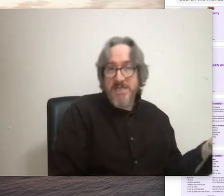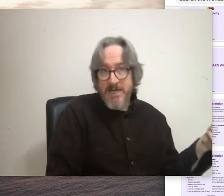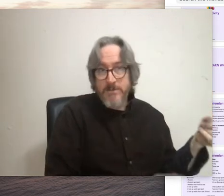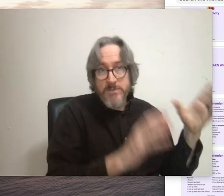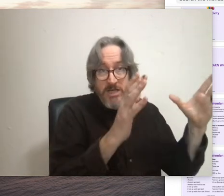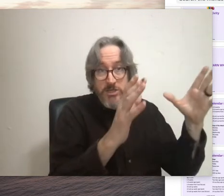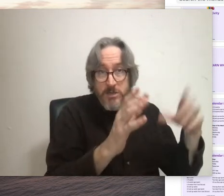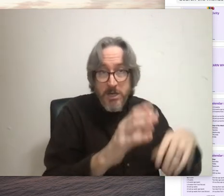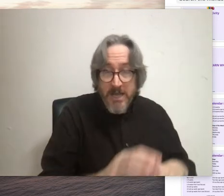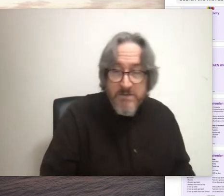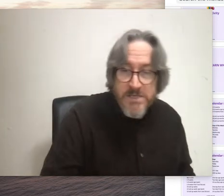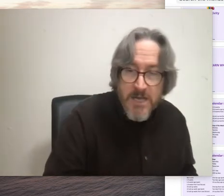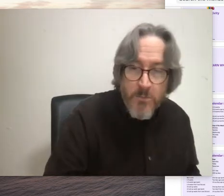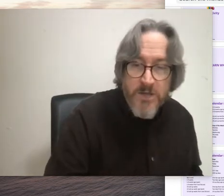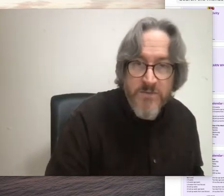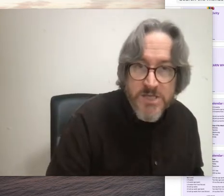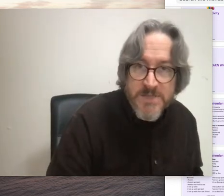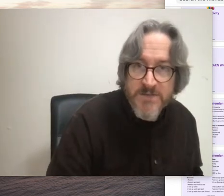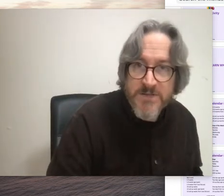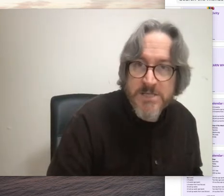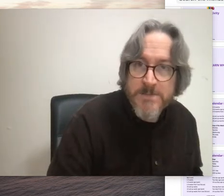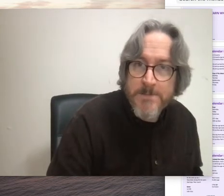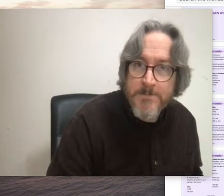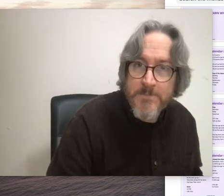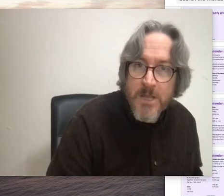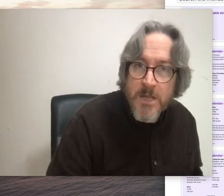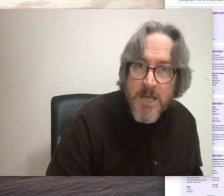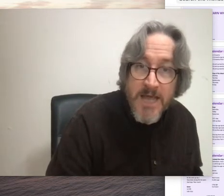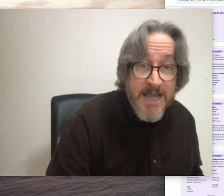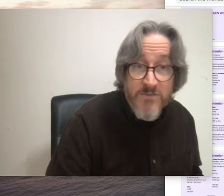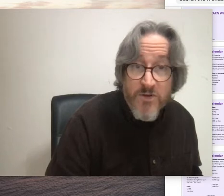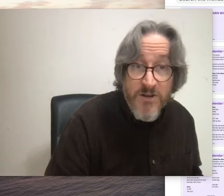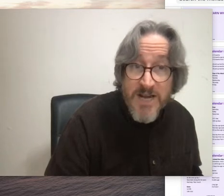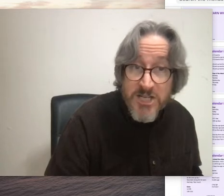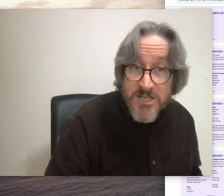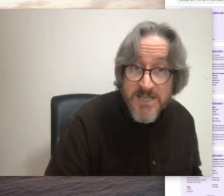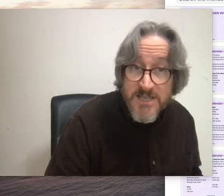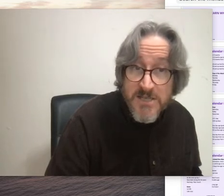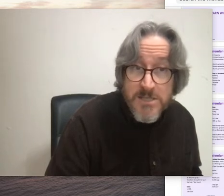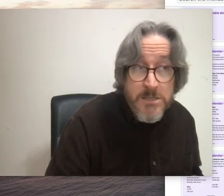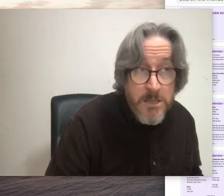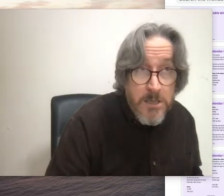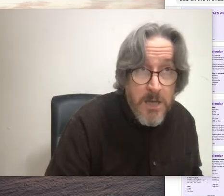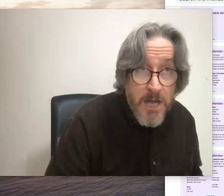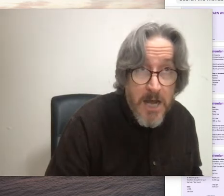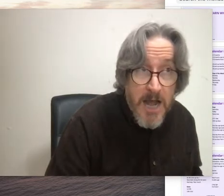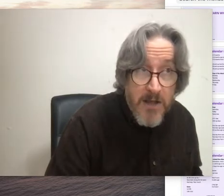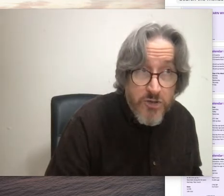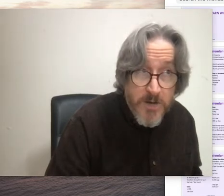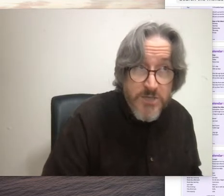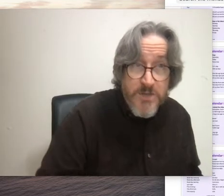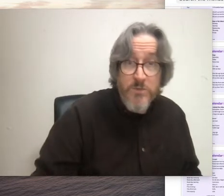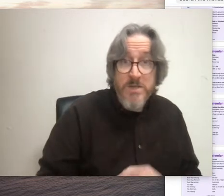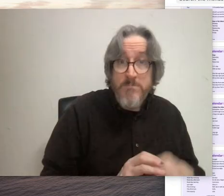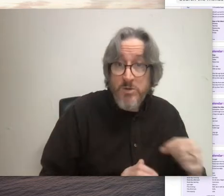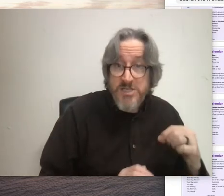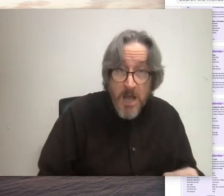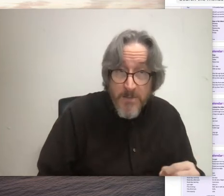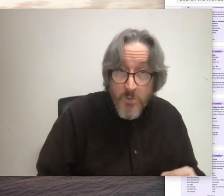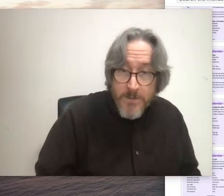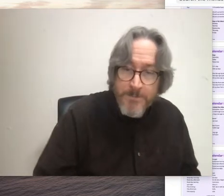what's the sign section on Canvas, and it will give you the specifics. And again, if there are variations on these, I'll try to give you